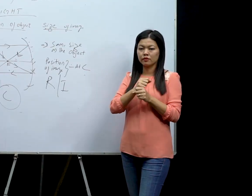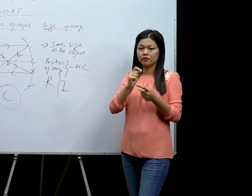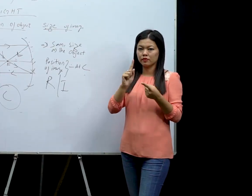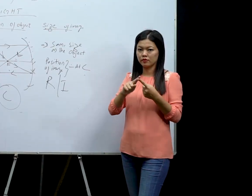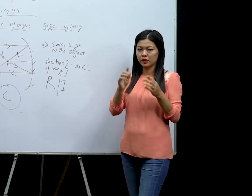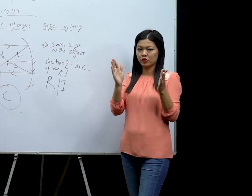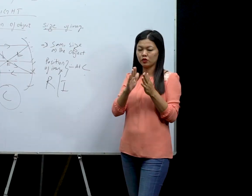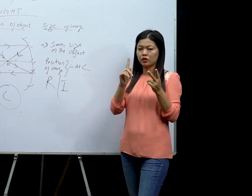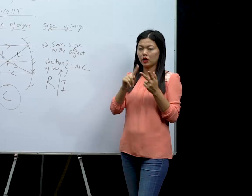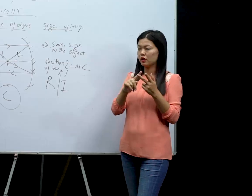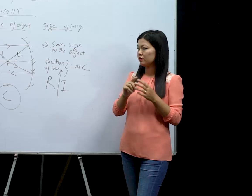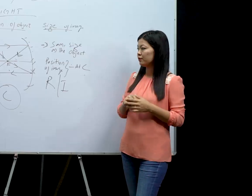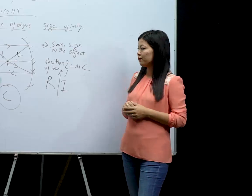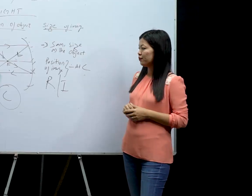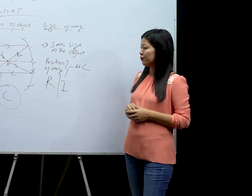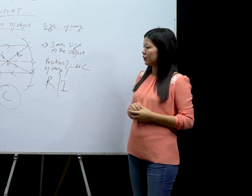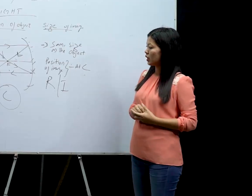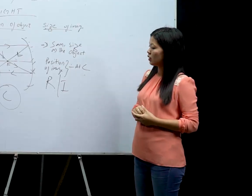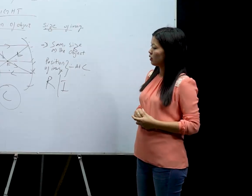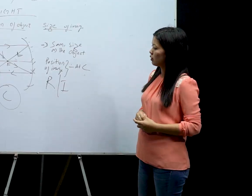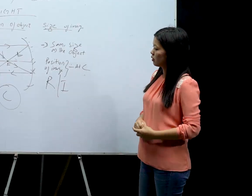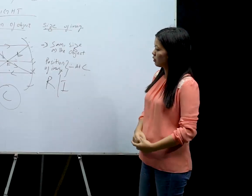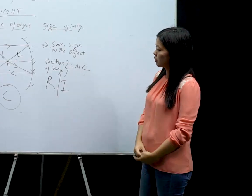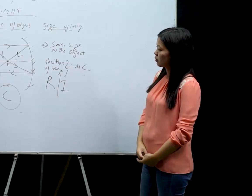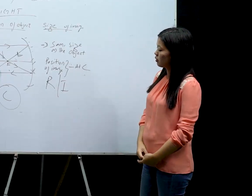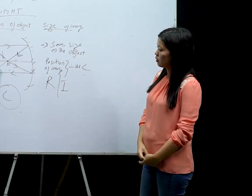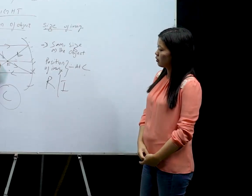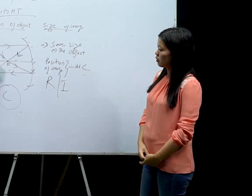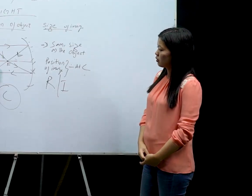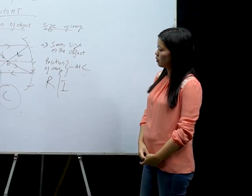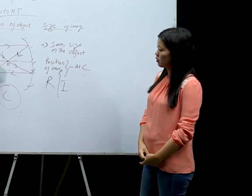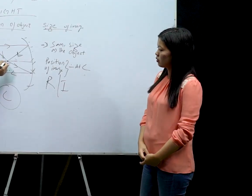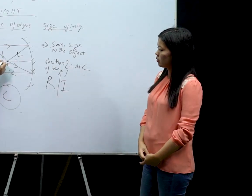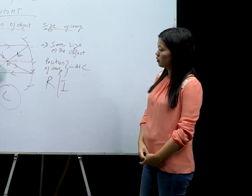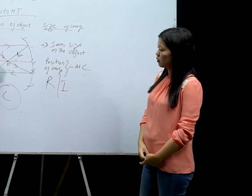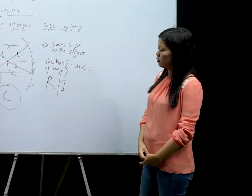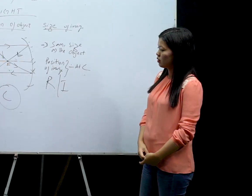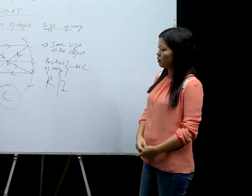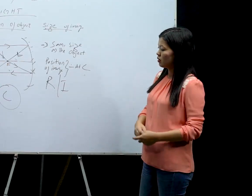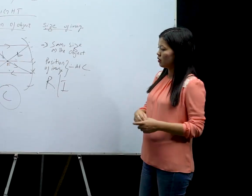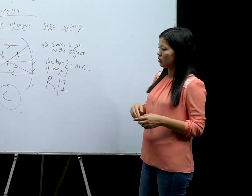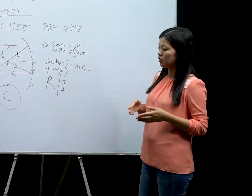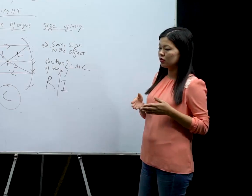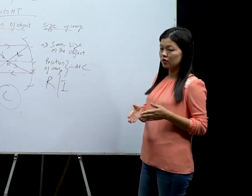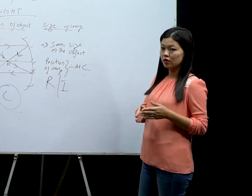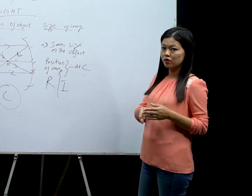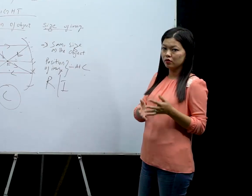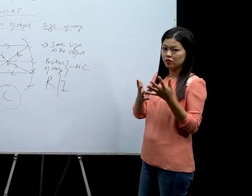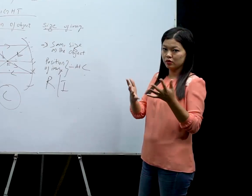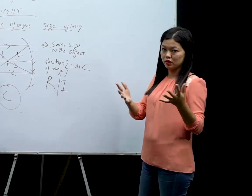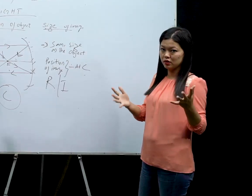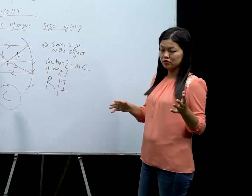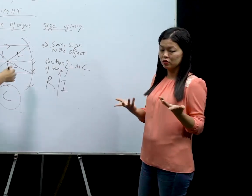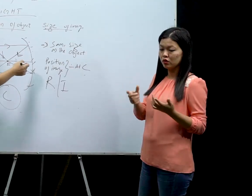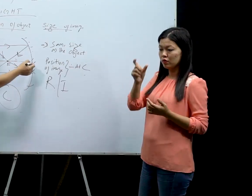we have reached here. Okay, now we'll place the object between C and F. Okay, we are coming very